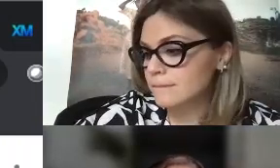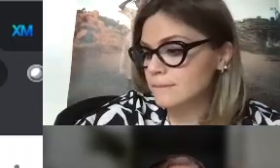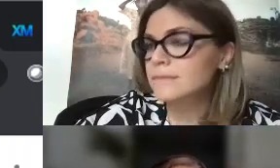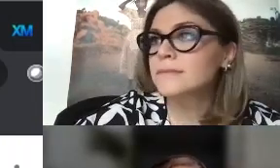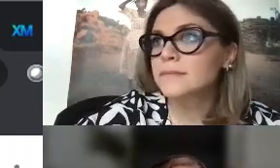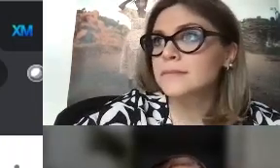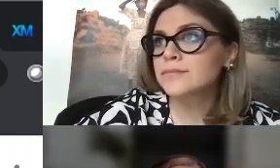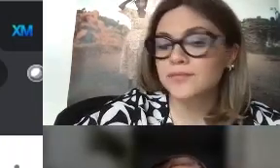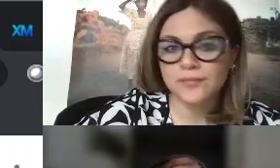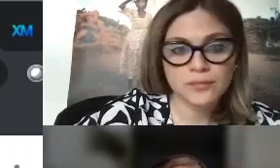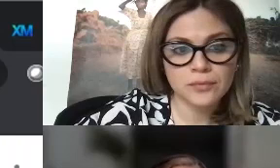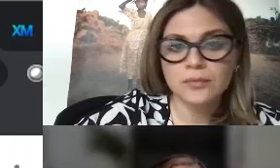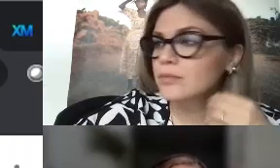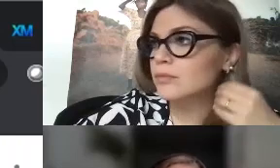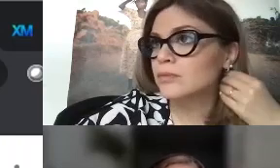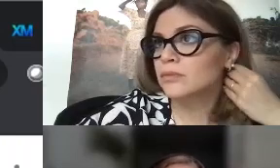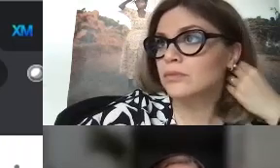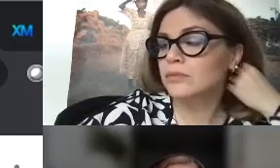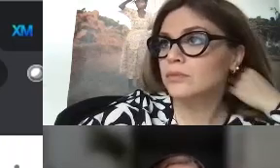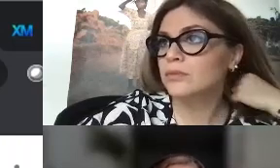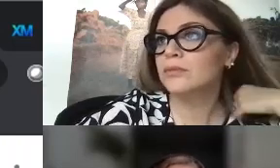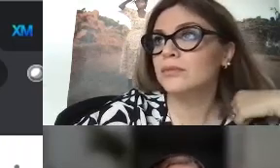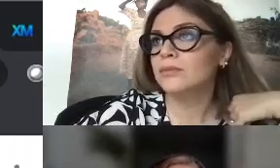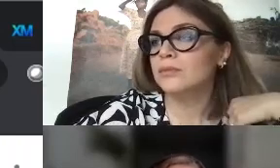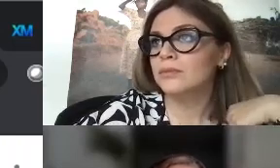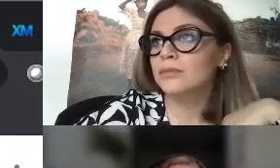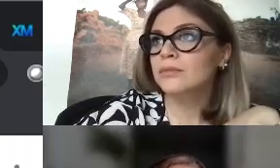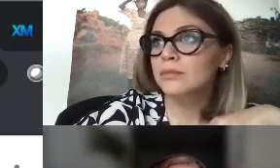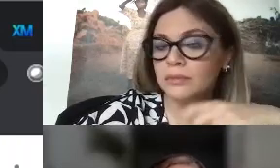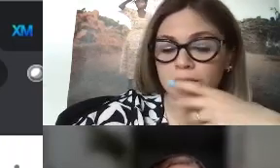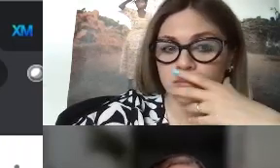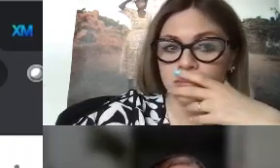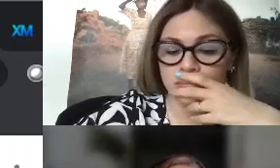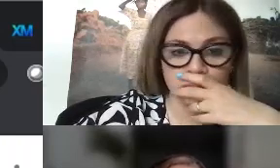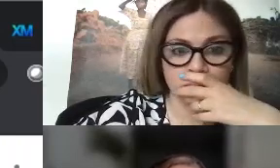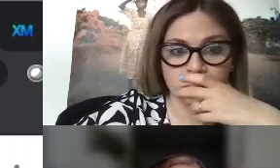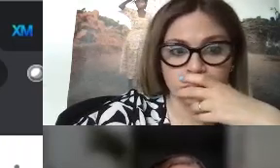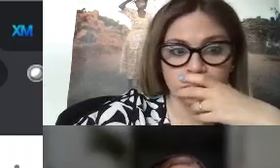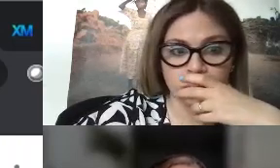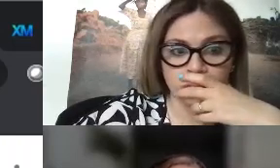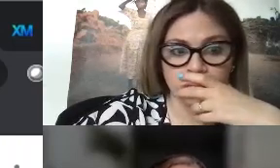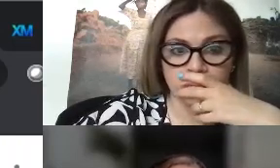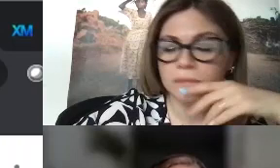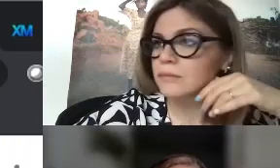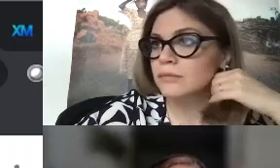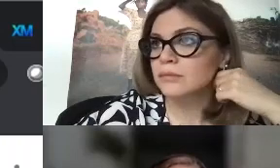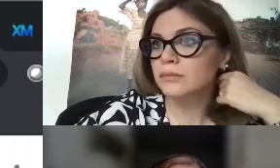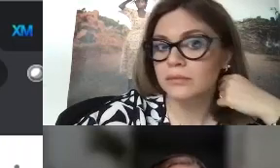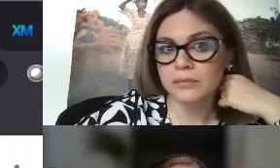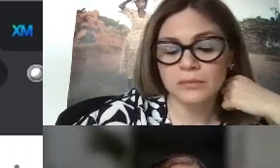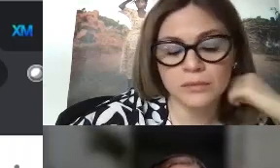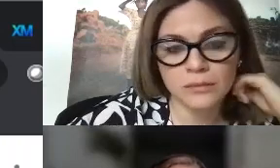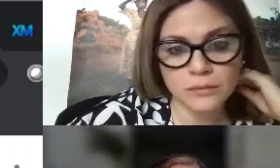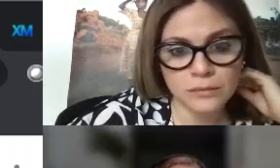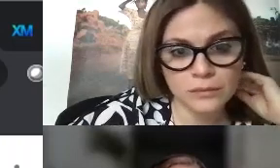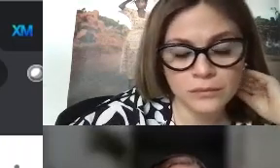the biggest opportunity is to start with, before we even reached the children, that we were able to reach the